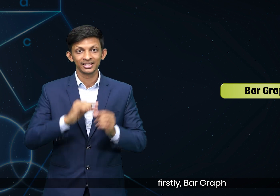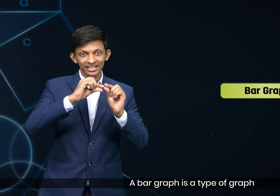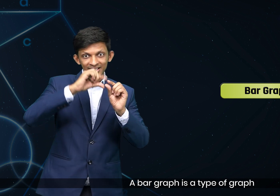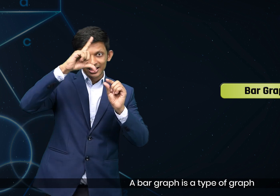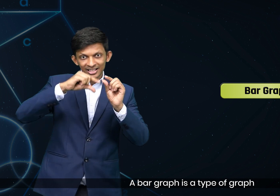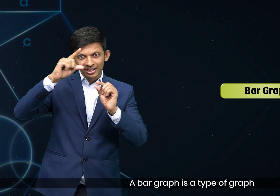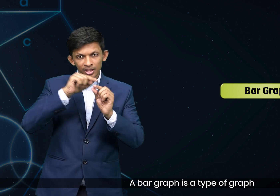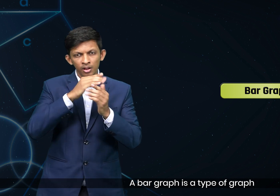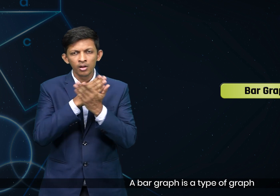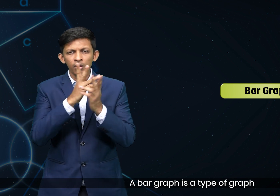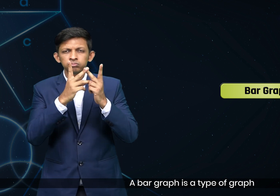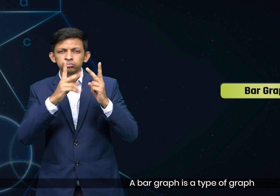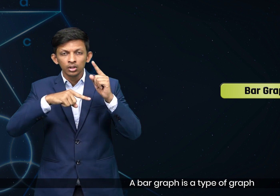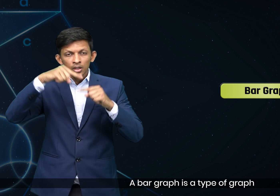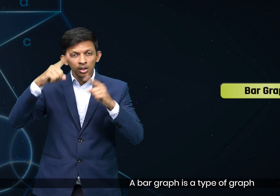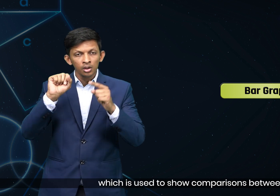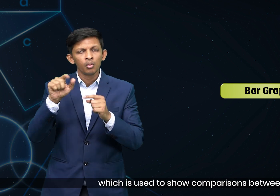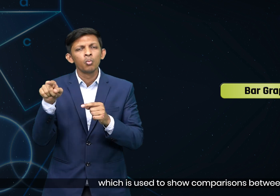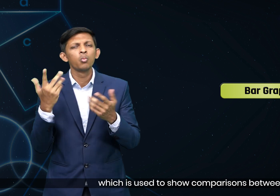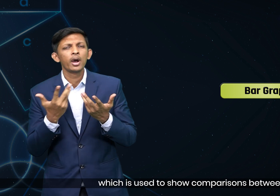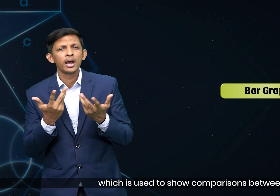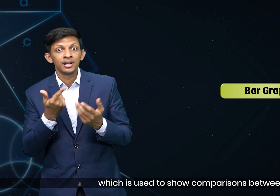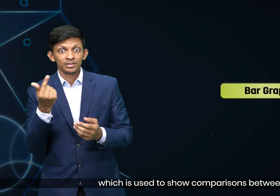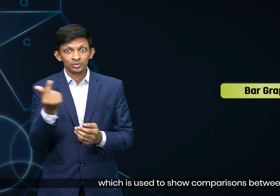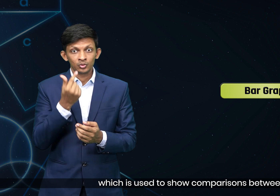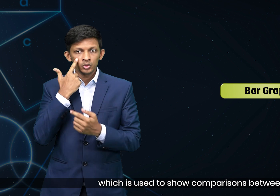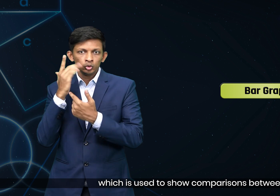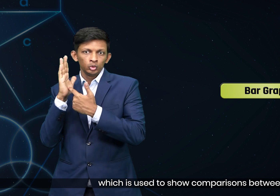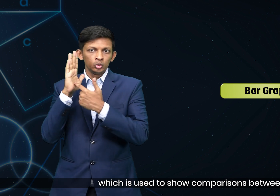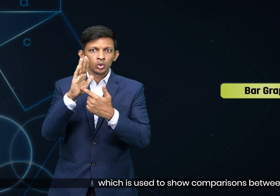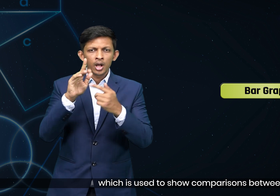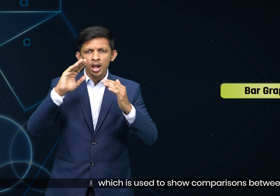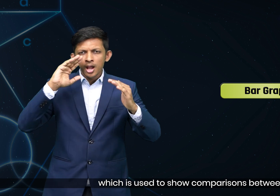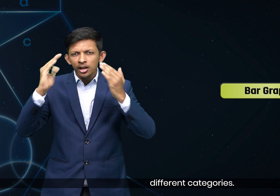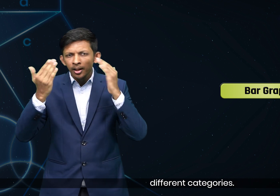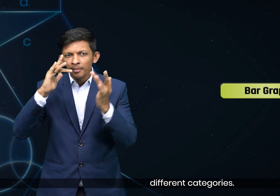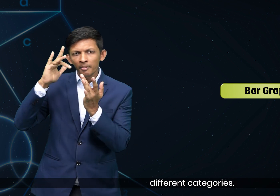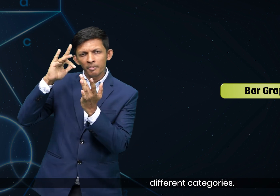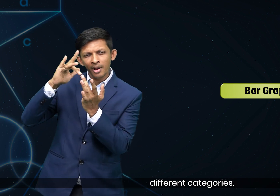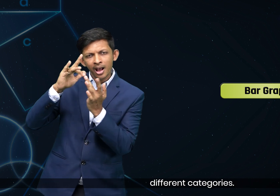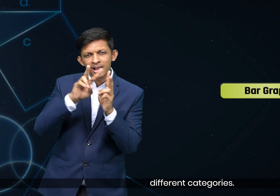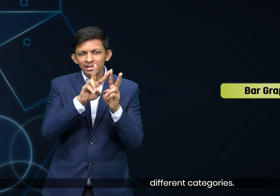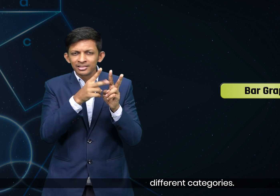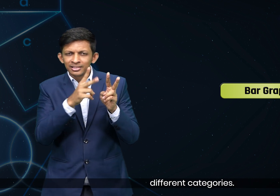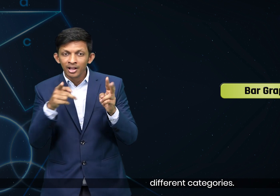A bar graph is a type of graph which is used to show comparisons between different categories.